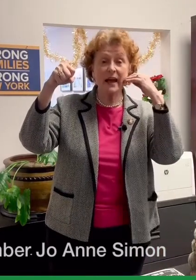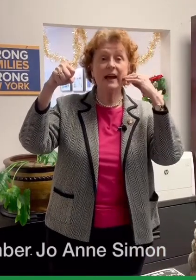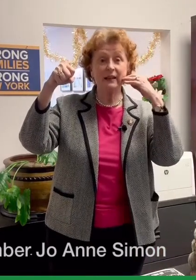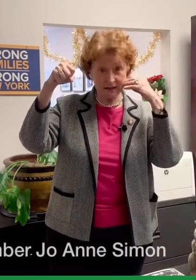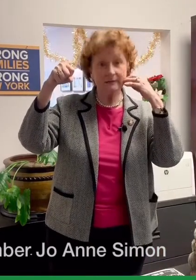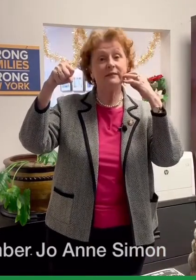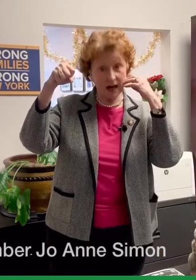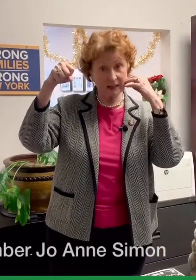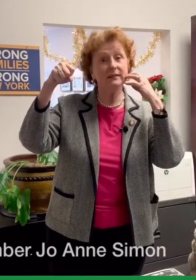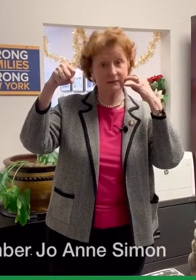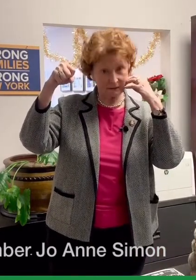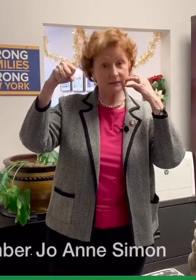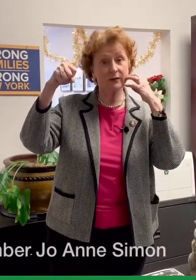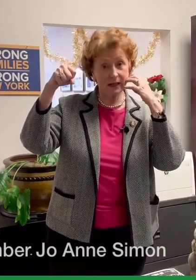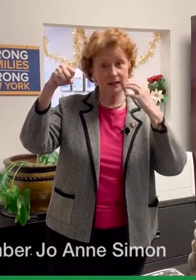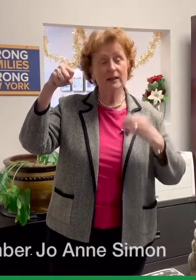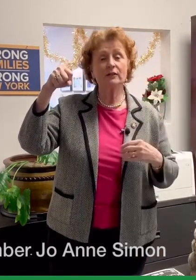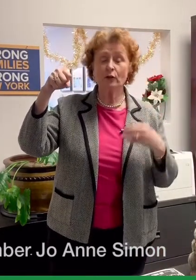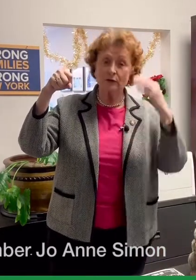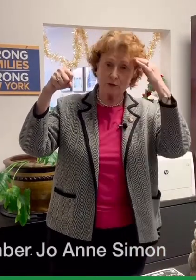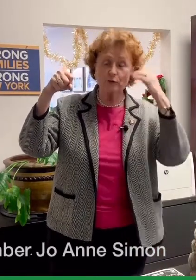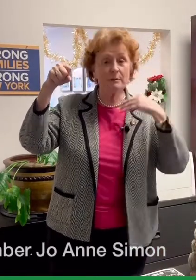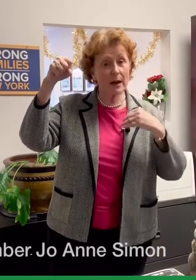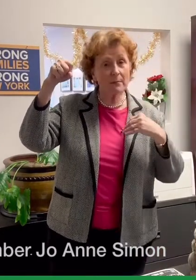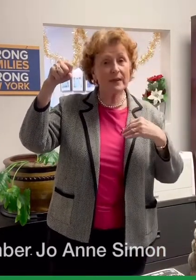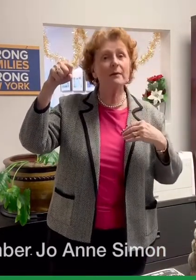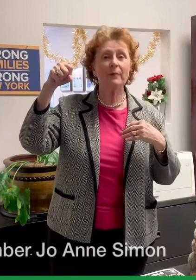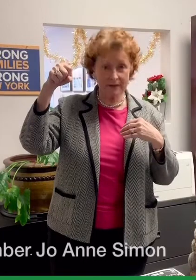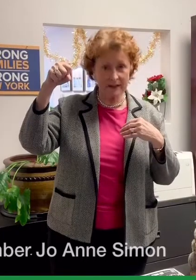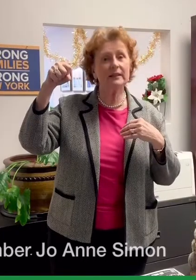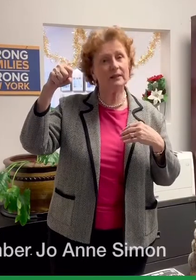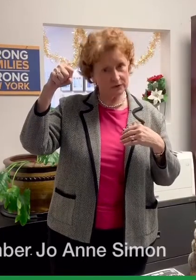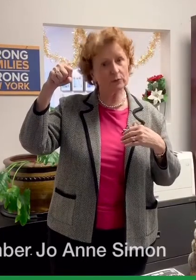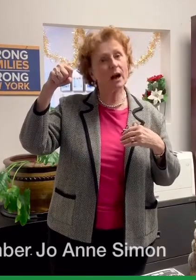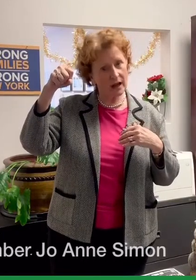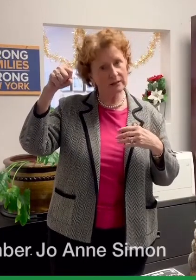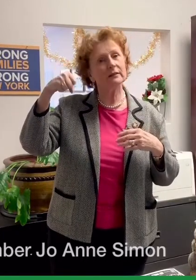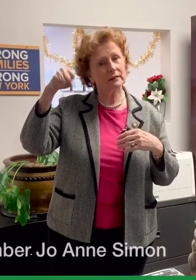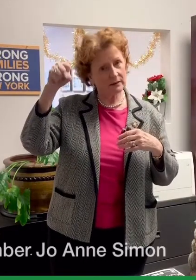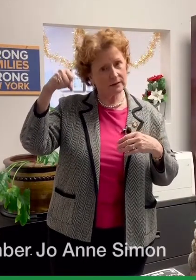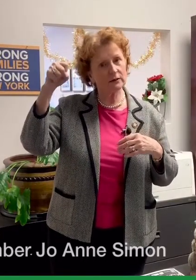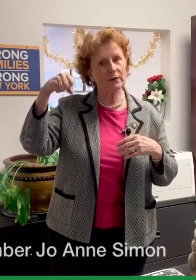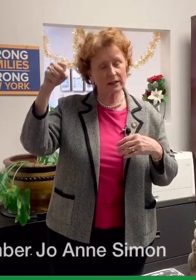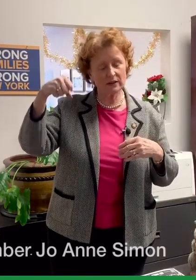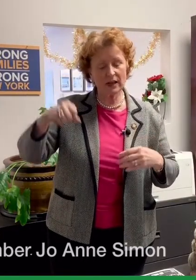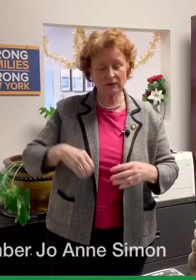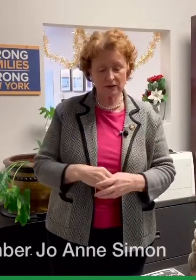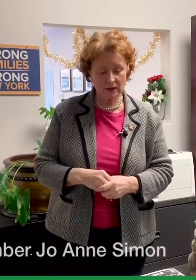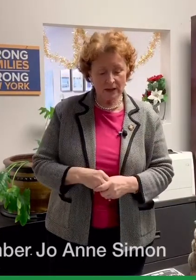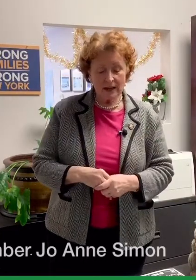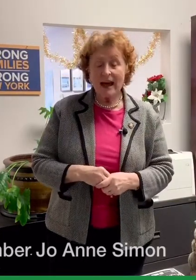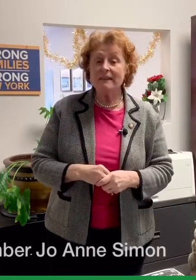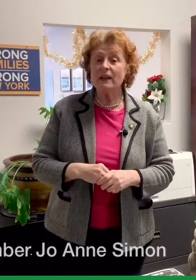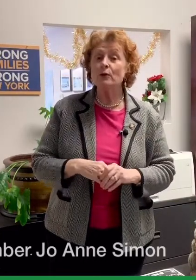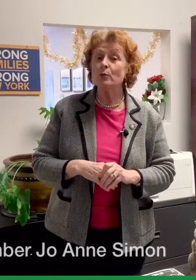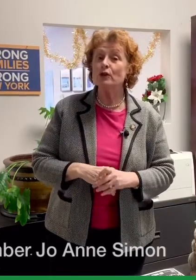head nodding, okay? So if you remember that by thinking of you nod. So that's yes. And then the word